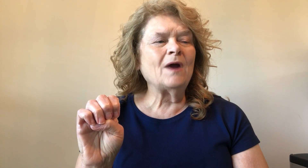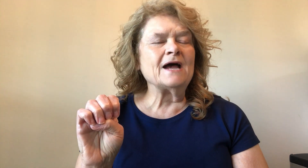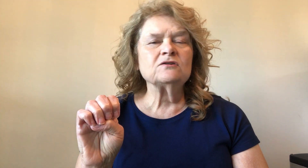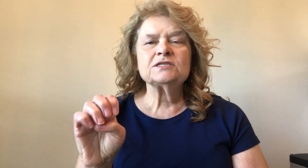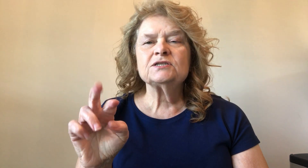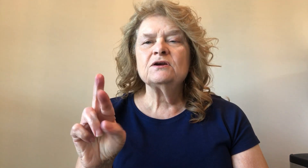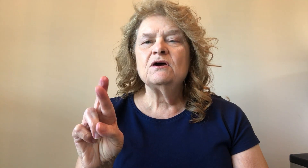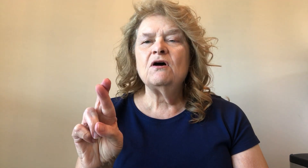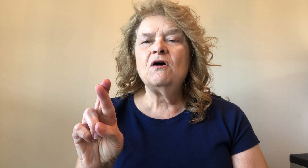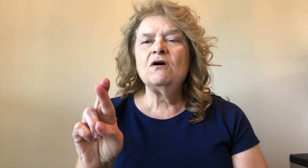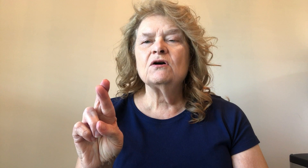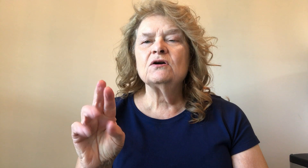Roust,